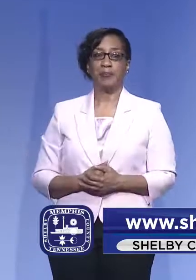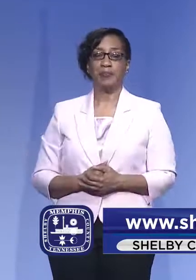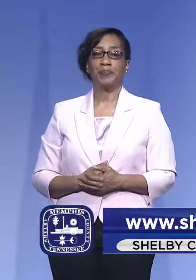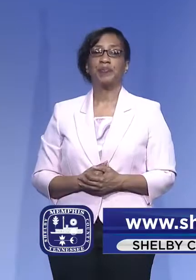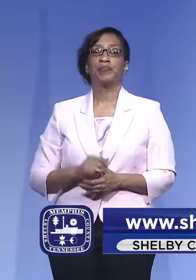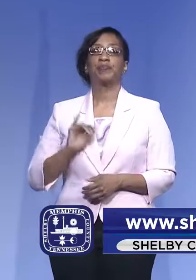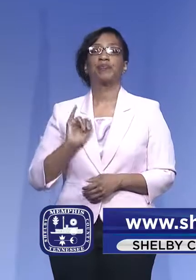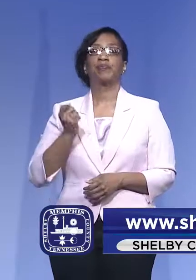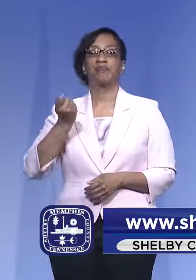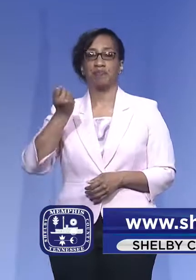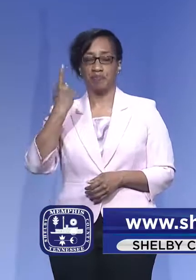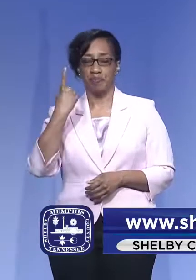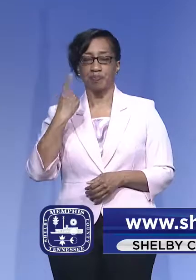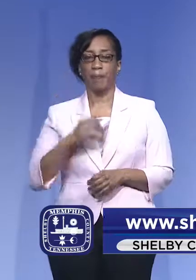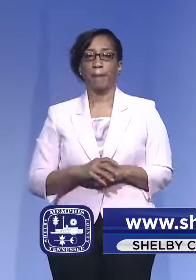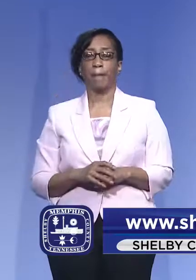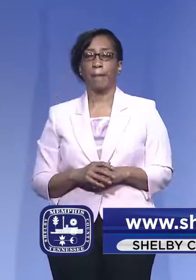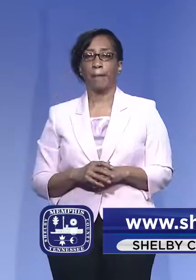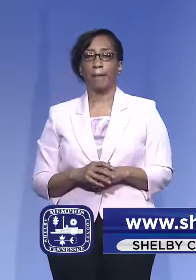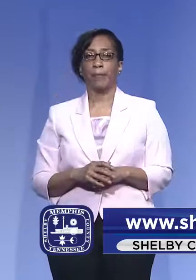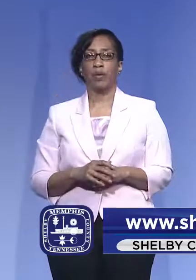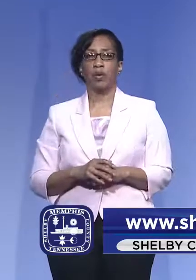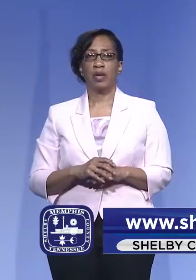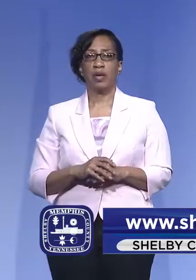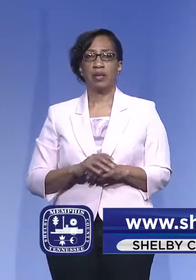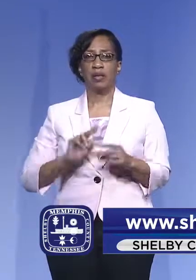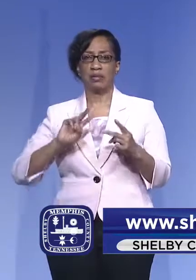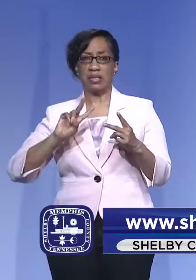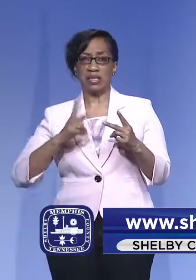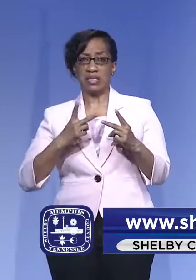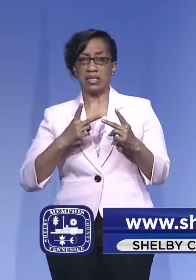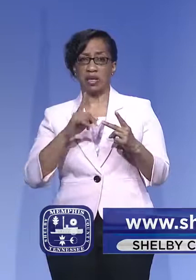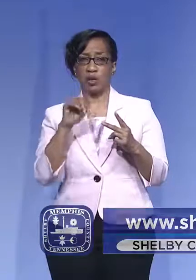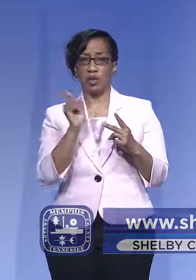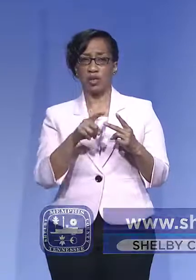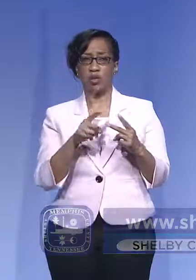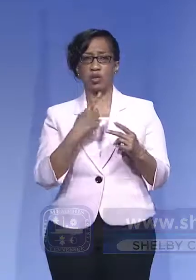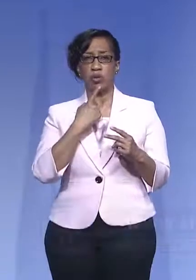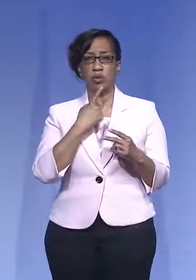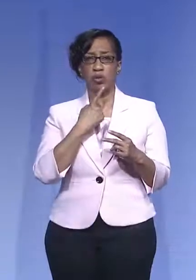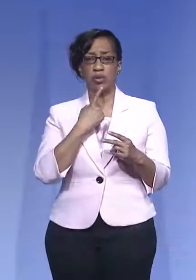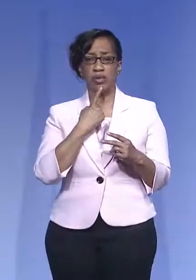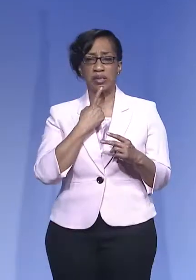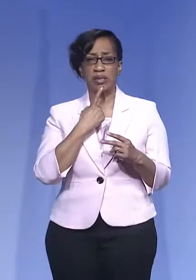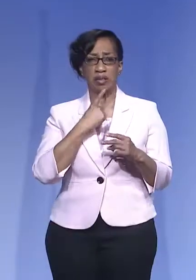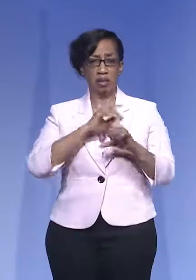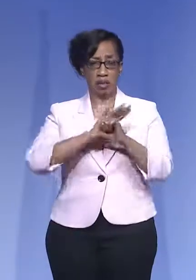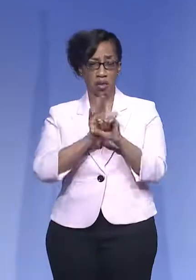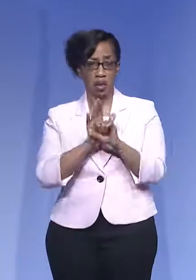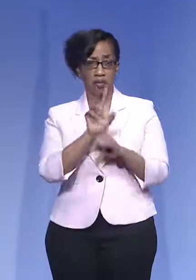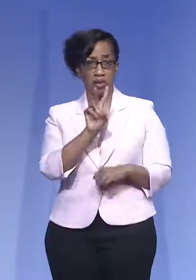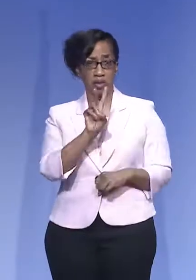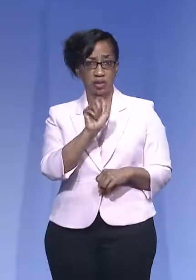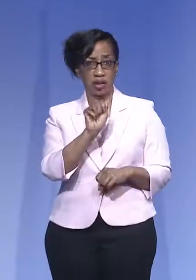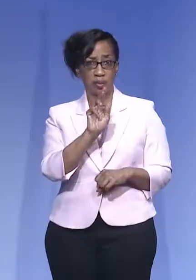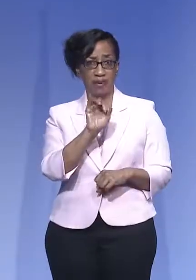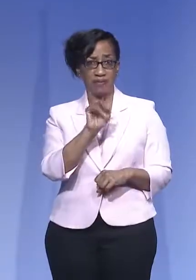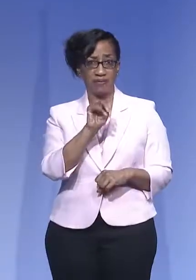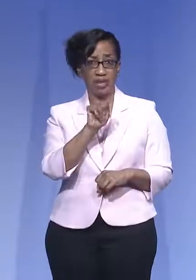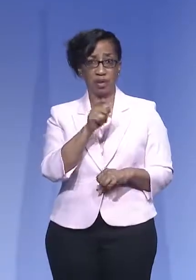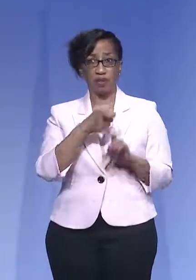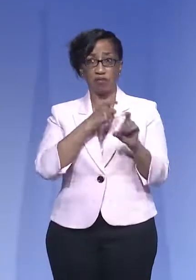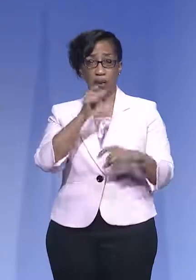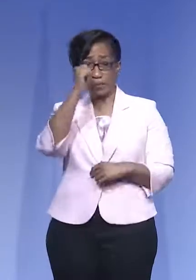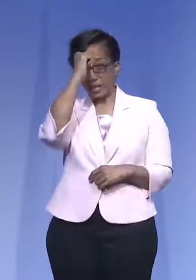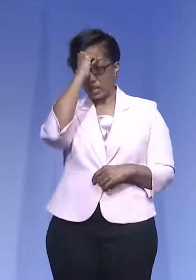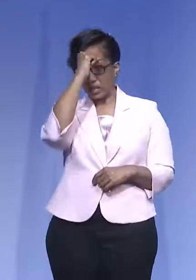Gotcha. And just circling back here for my follow-up, circling back to that variant you talked about at the beginning, I know there was only one case, it was travel